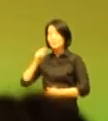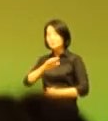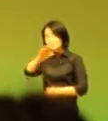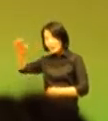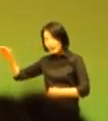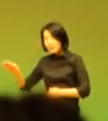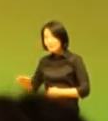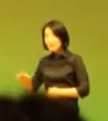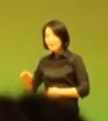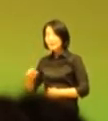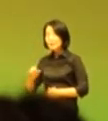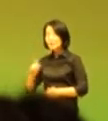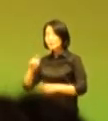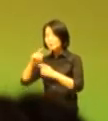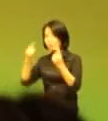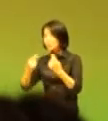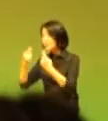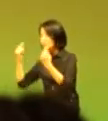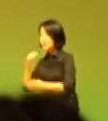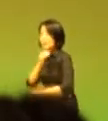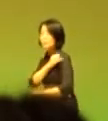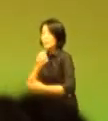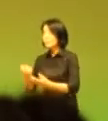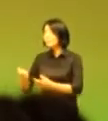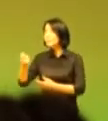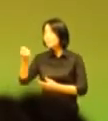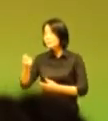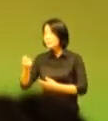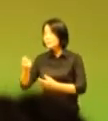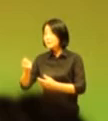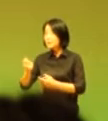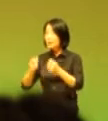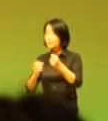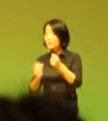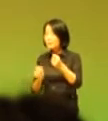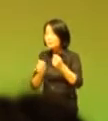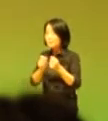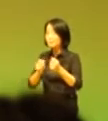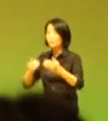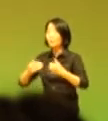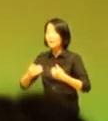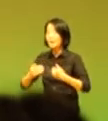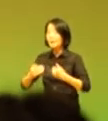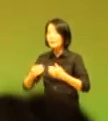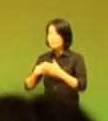but we're going to get there. And I look forward to working with you all to do it. Thank you.